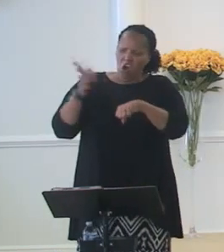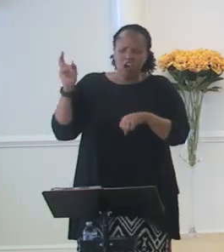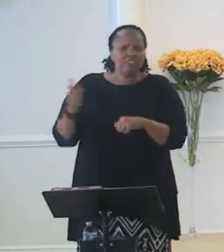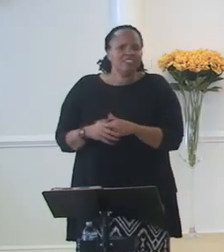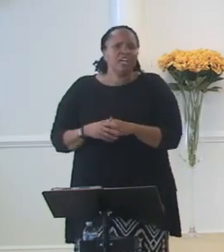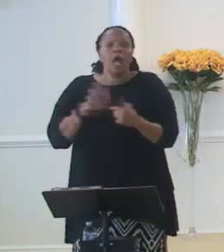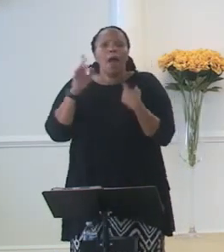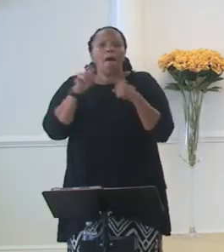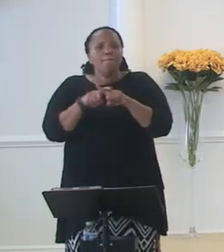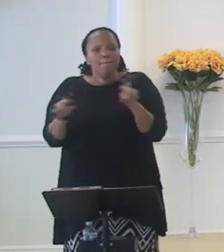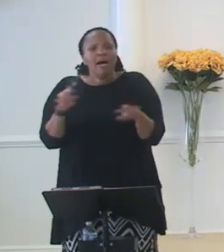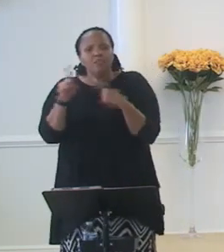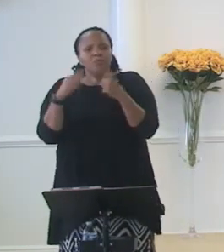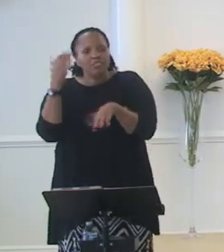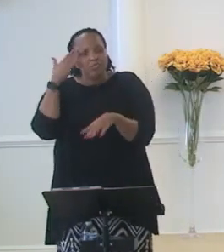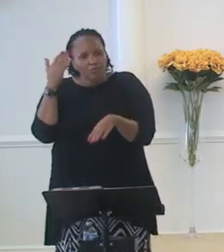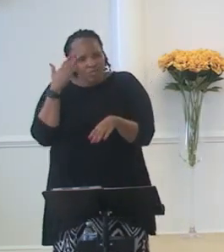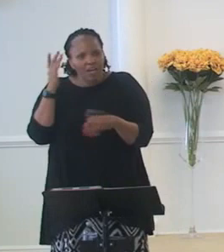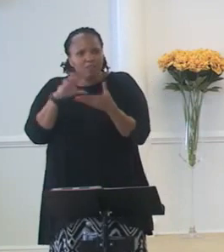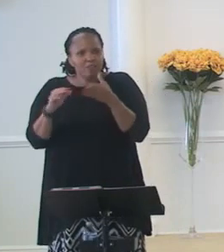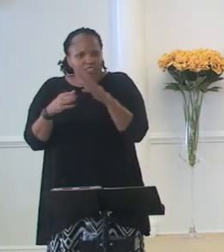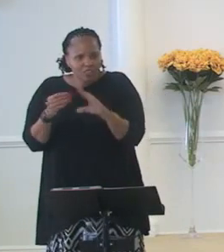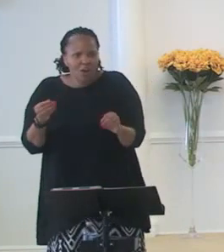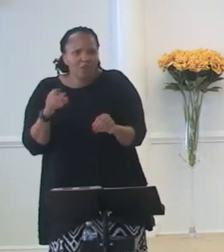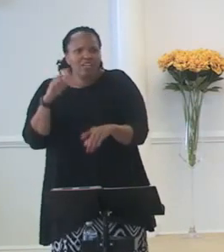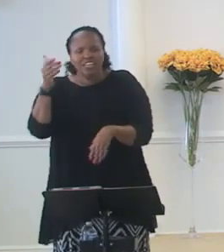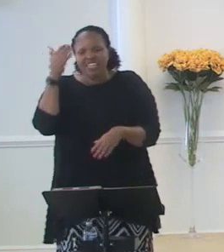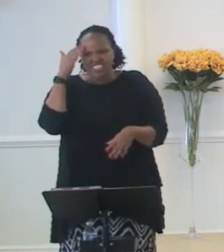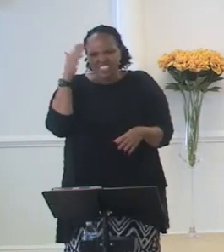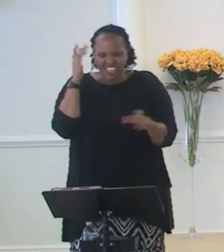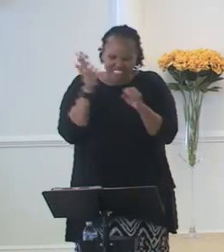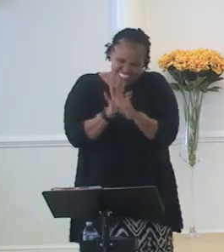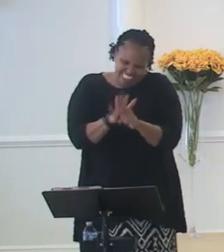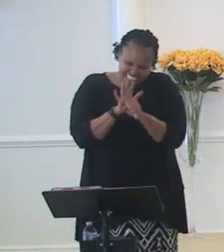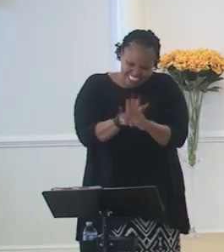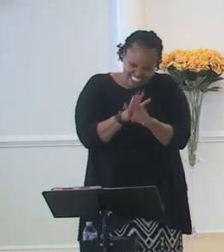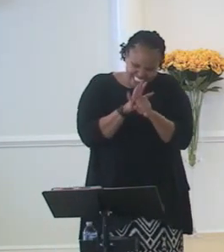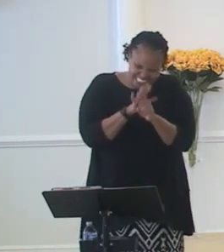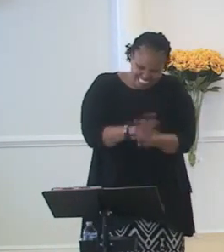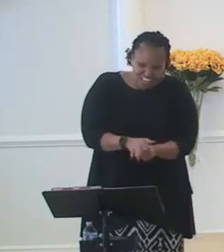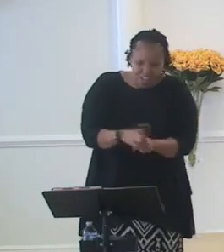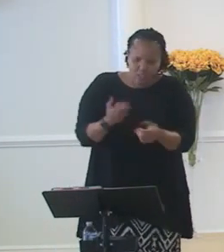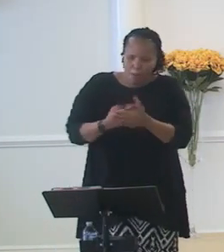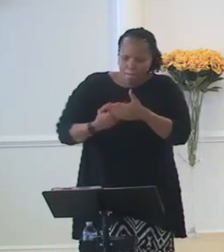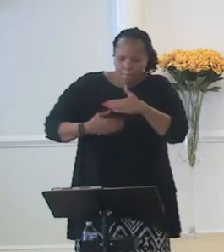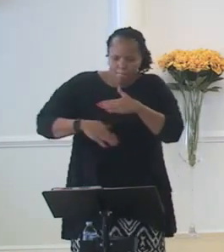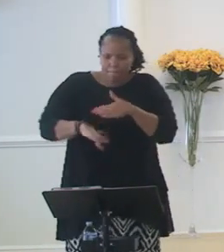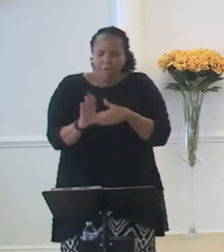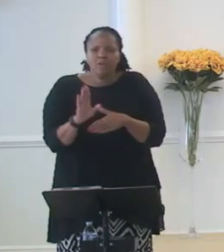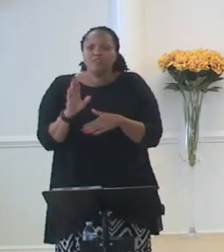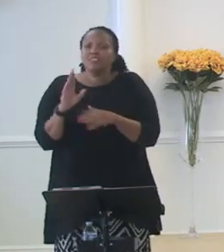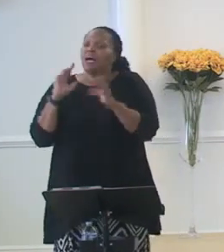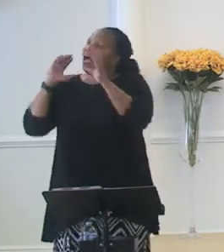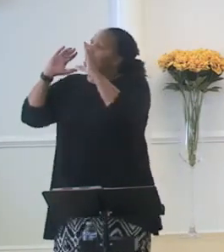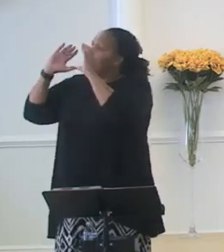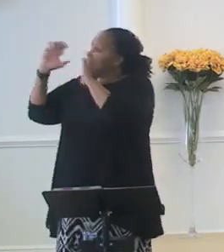But when you know the story, you know that the crushing births communion.